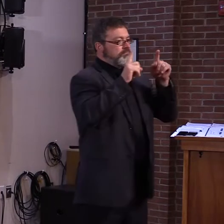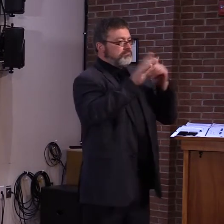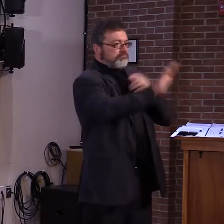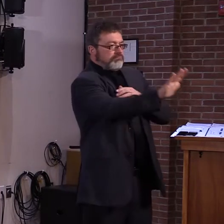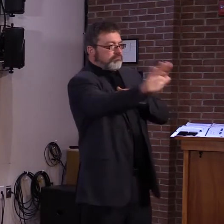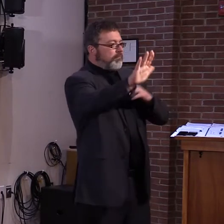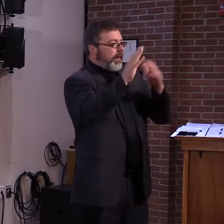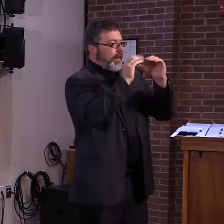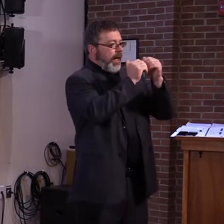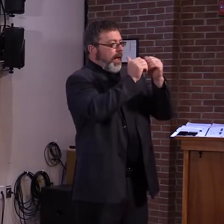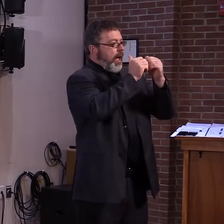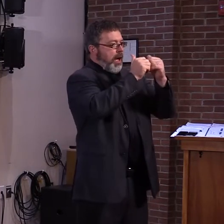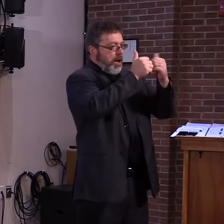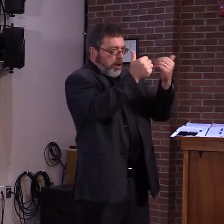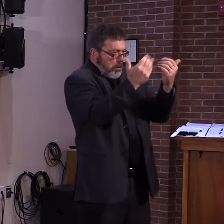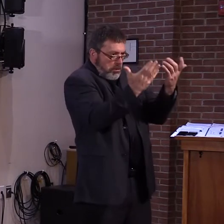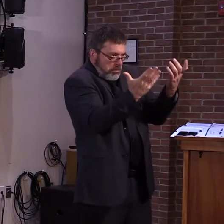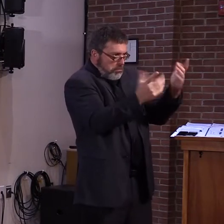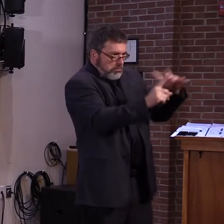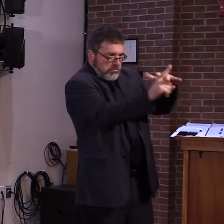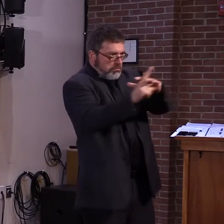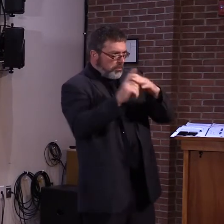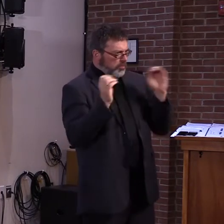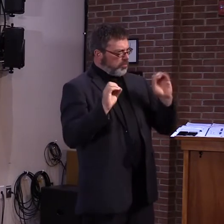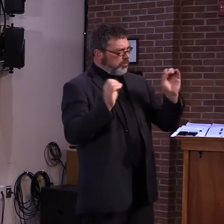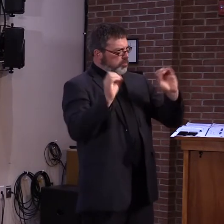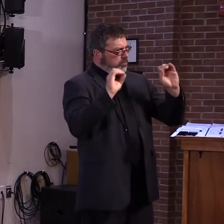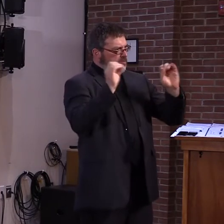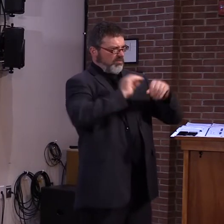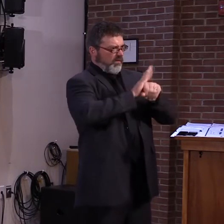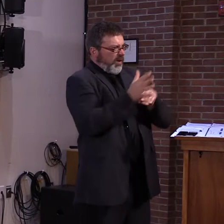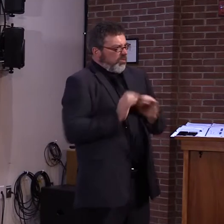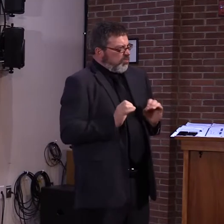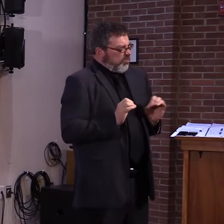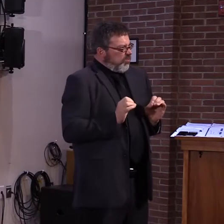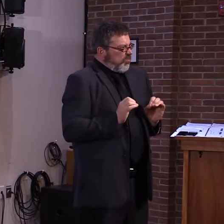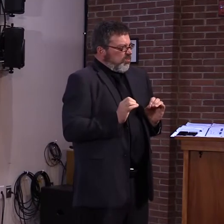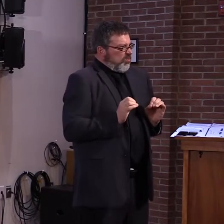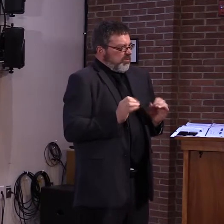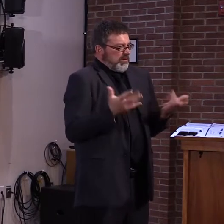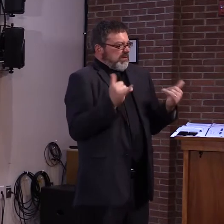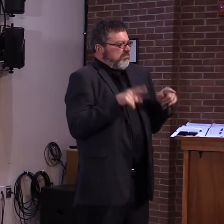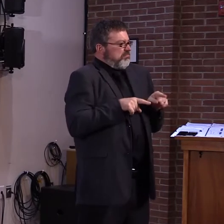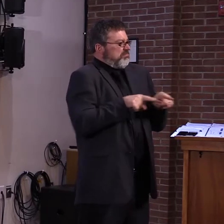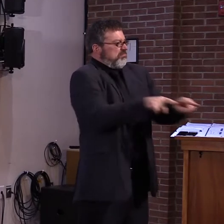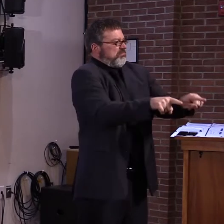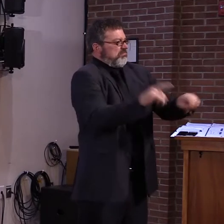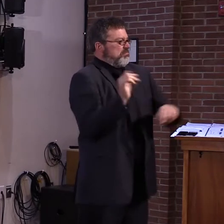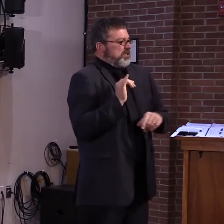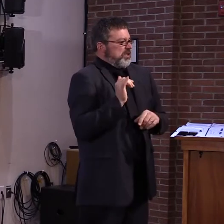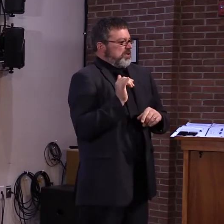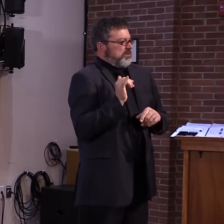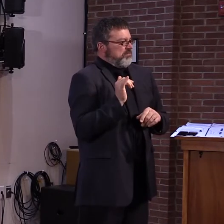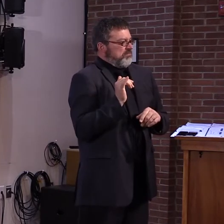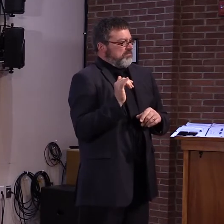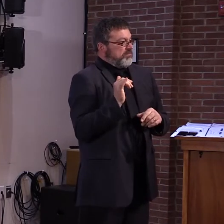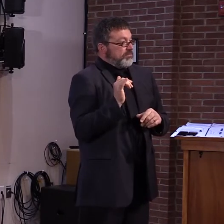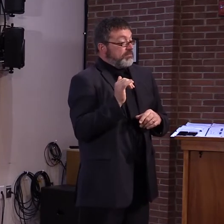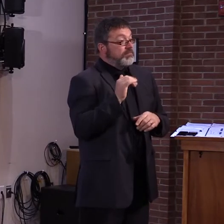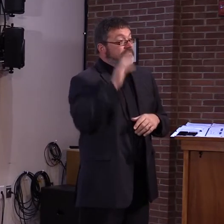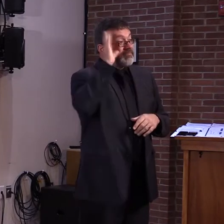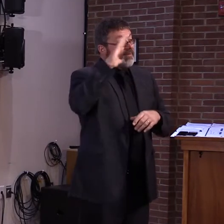childcare system. We had childcare for essential workers during the height of the pandemic, and we kept the infrastructure in place